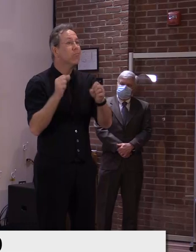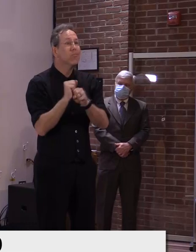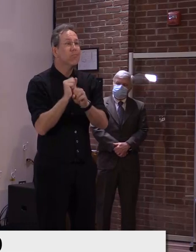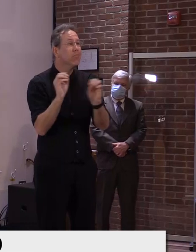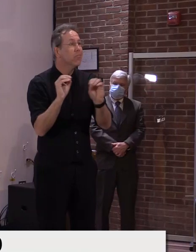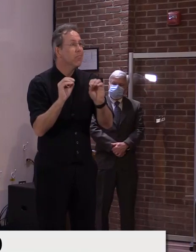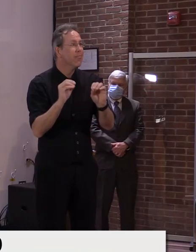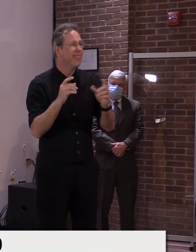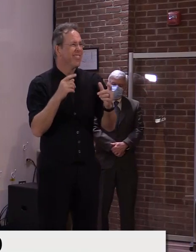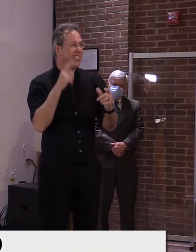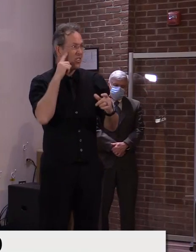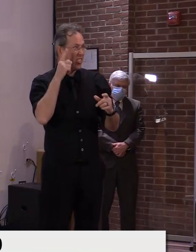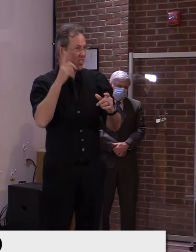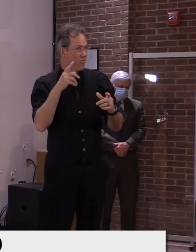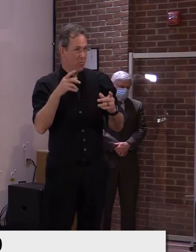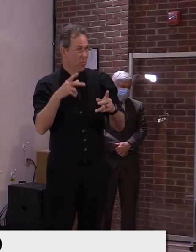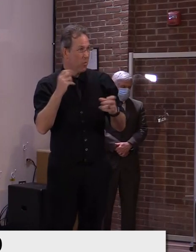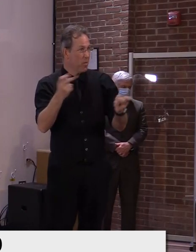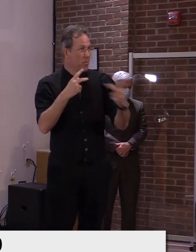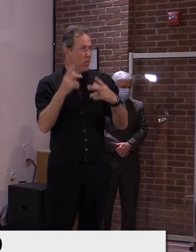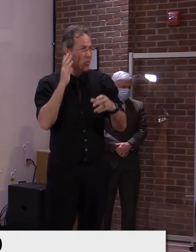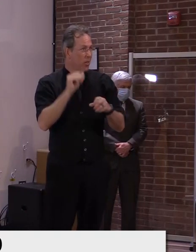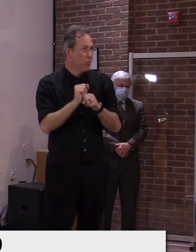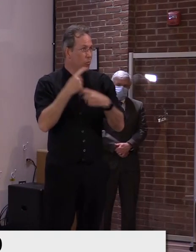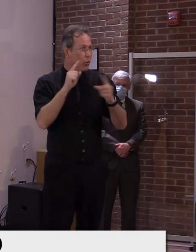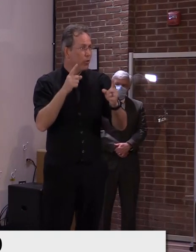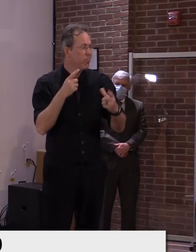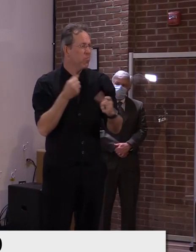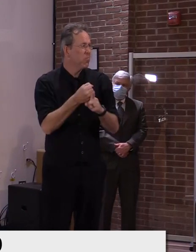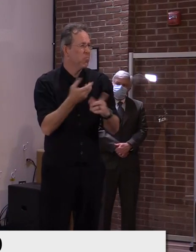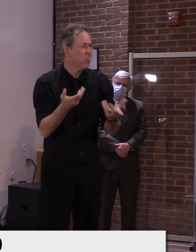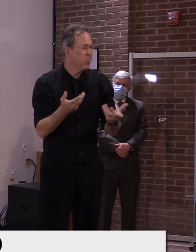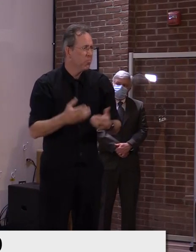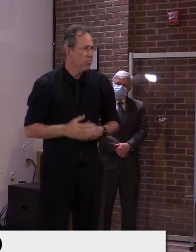of all. But we may not have ever received it had they